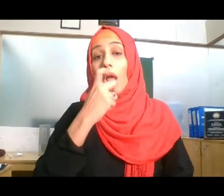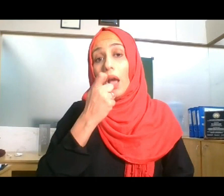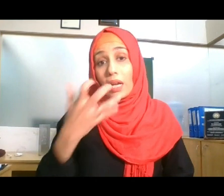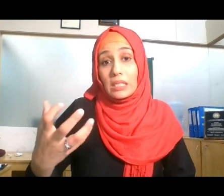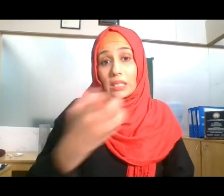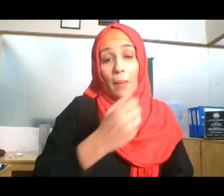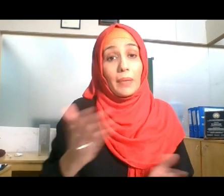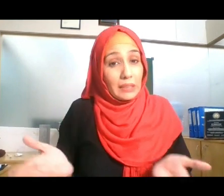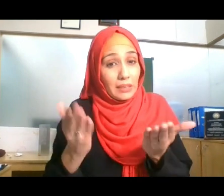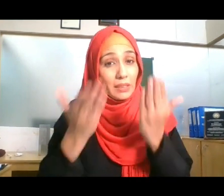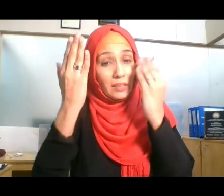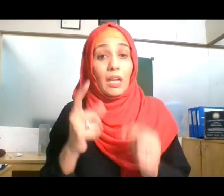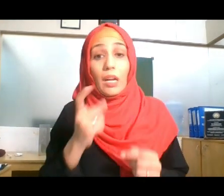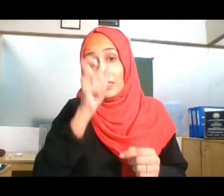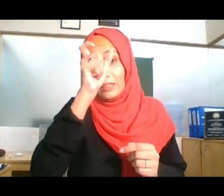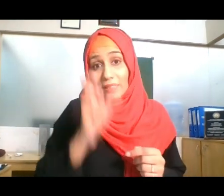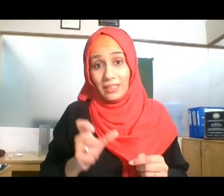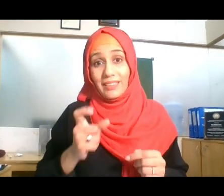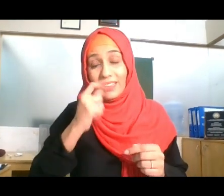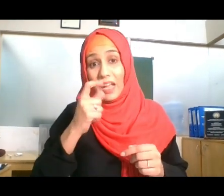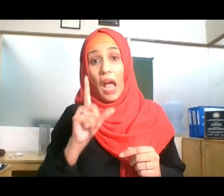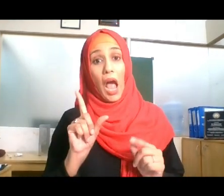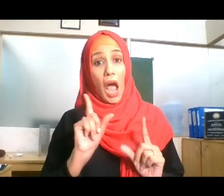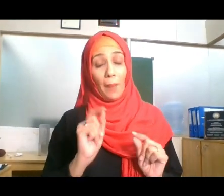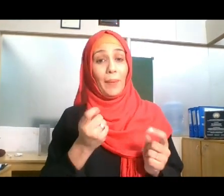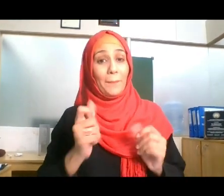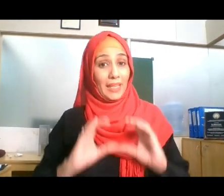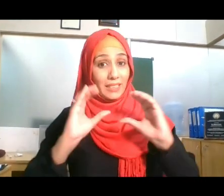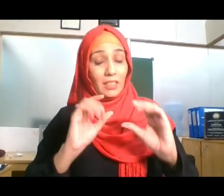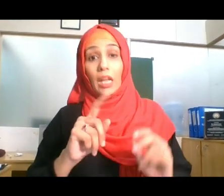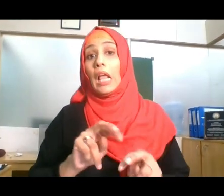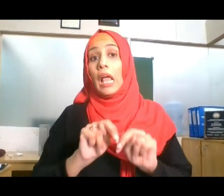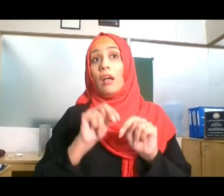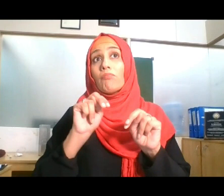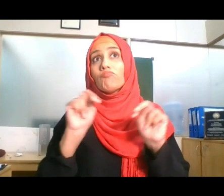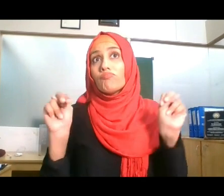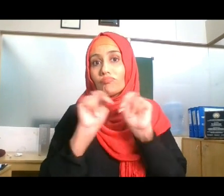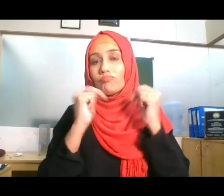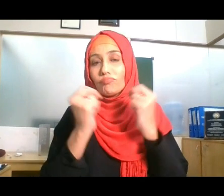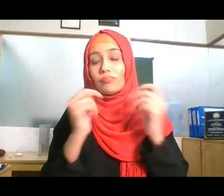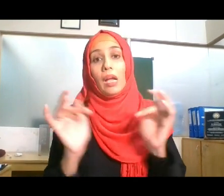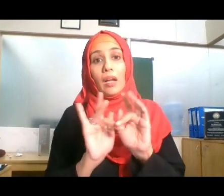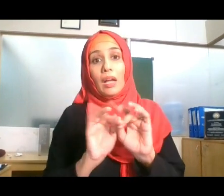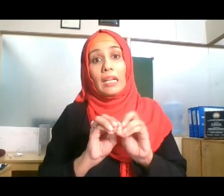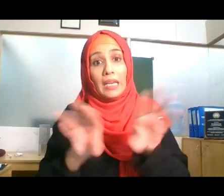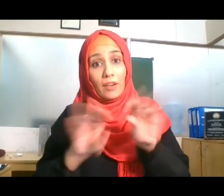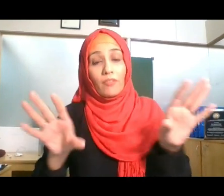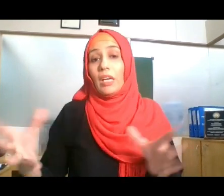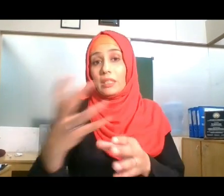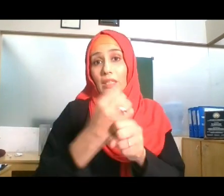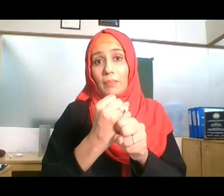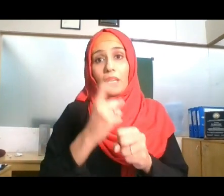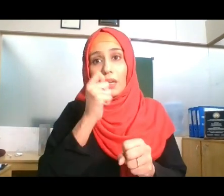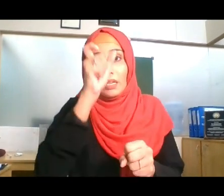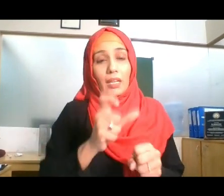enhance that sort of a human capital leverage by facilitating networks to ensure that we do advance the rights and inclusions of persons